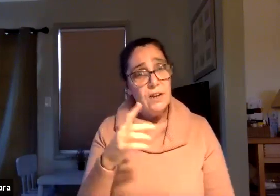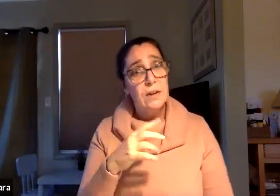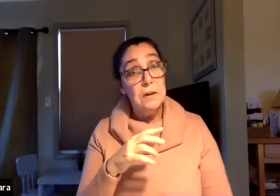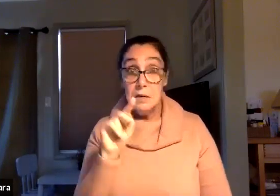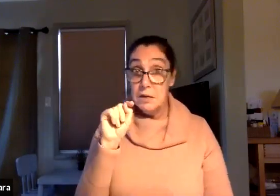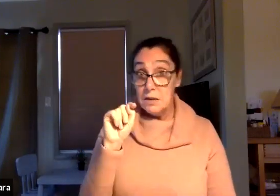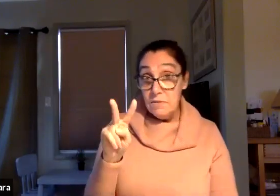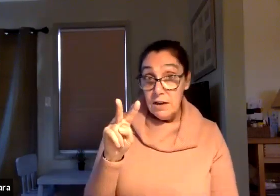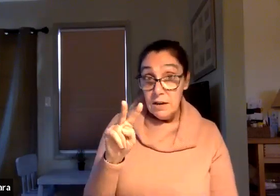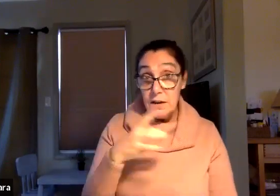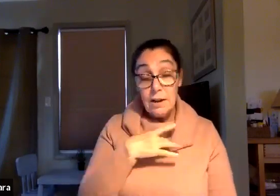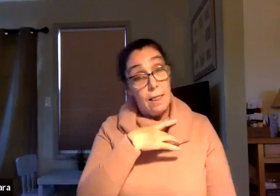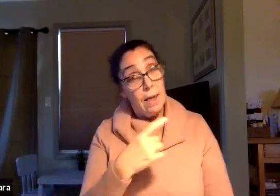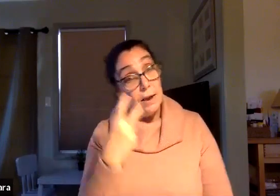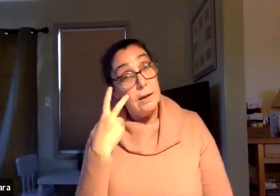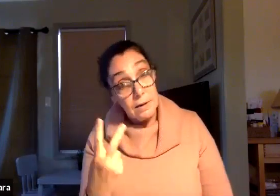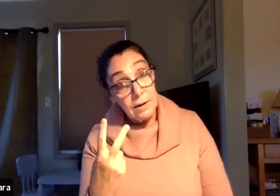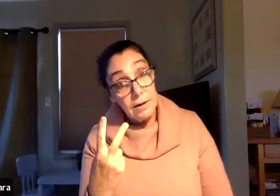TV? TV, like.